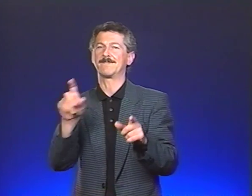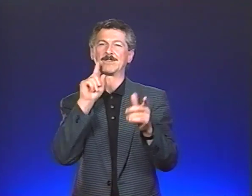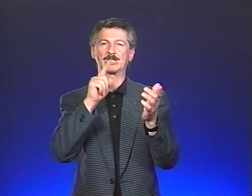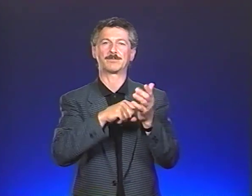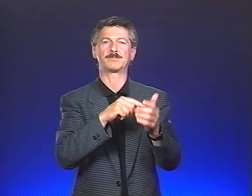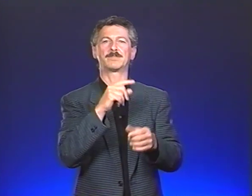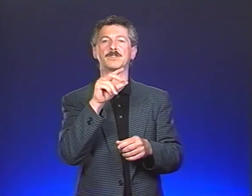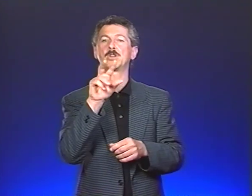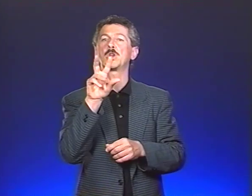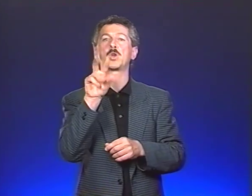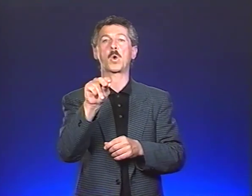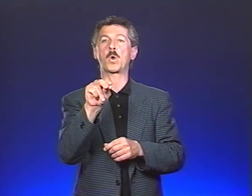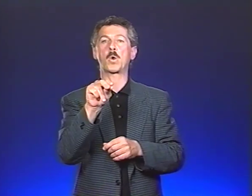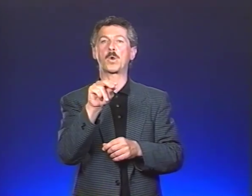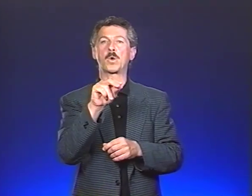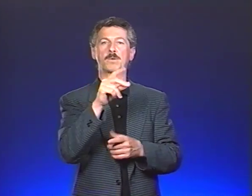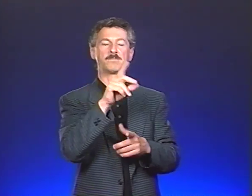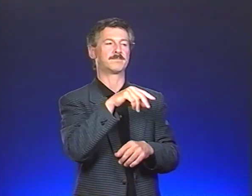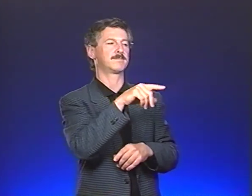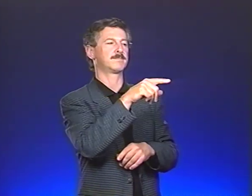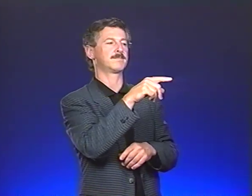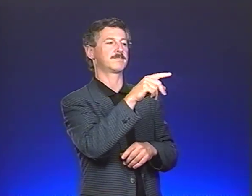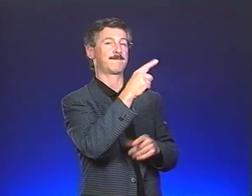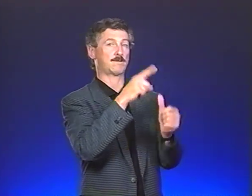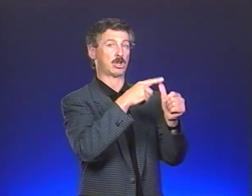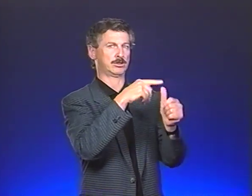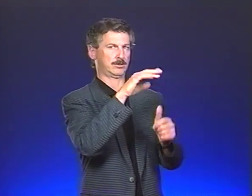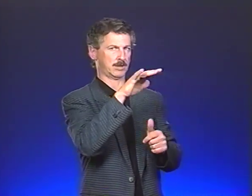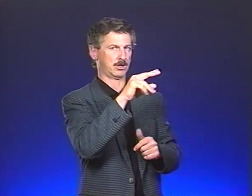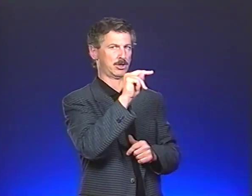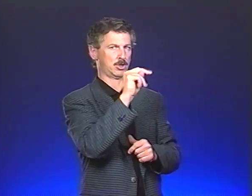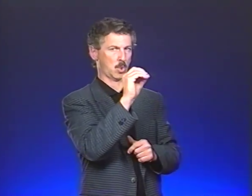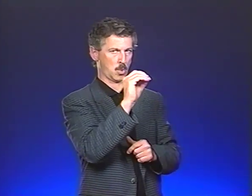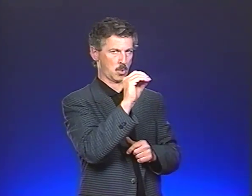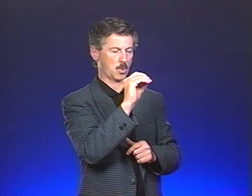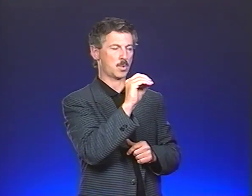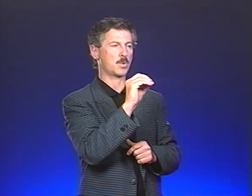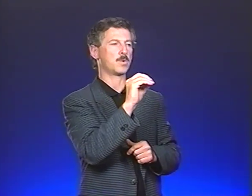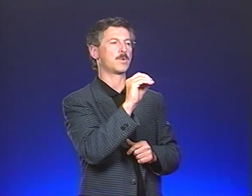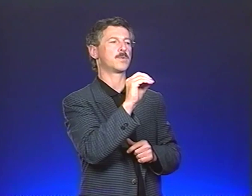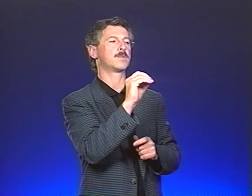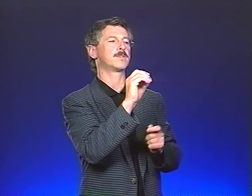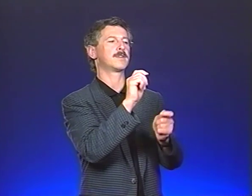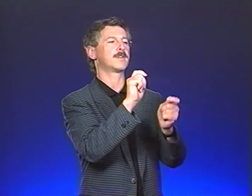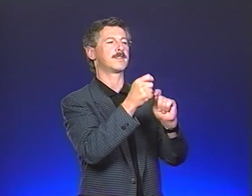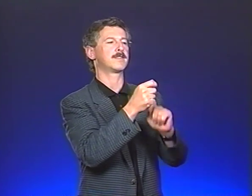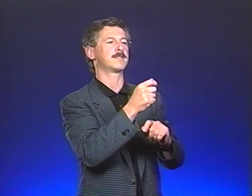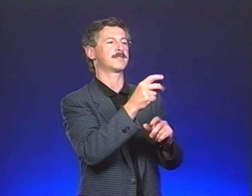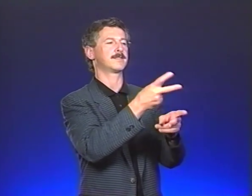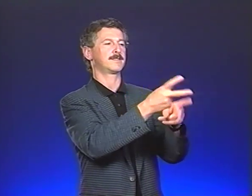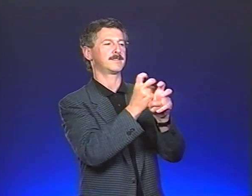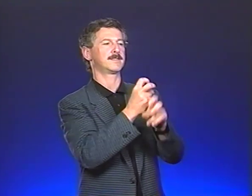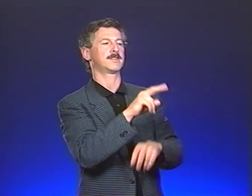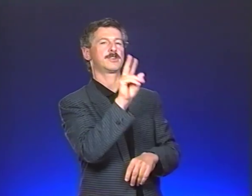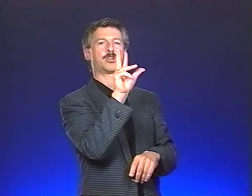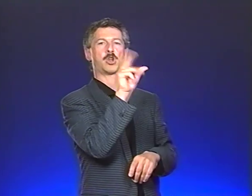ASL have been created through the derivational process and then go through the inflectional process. The finger-spelled word